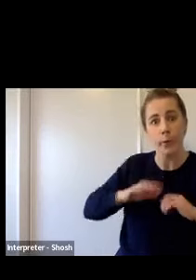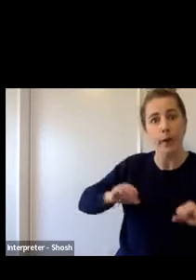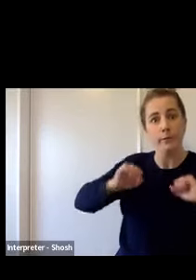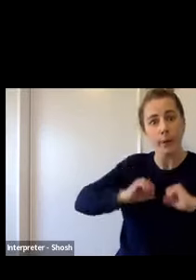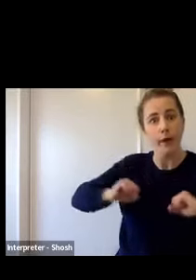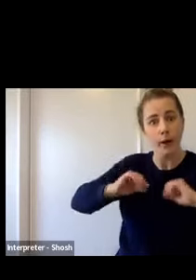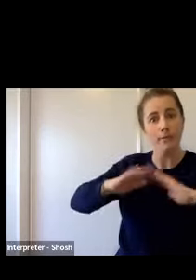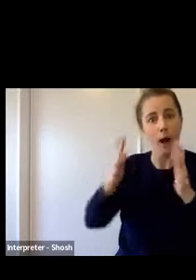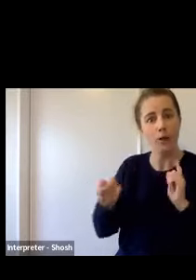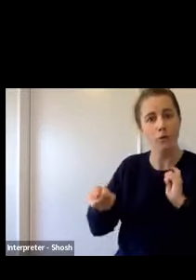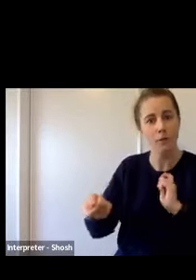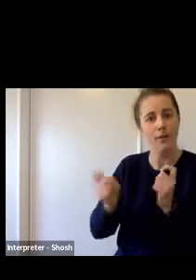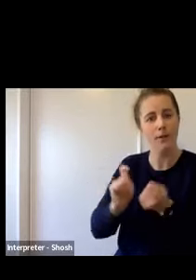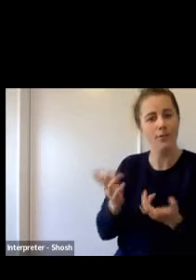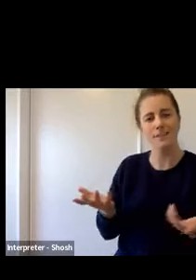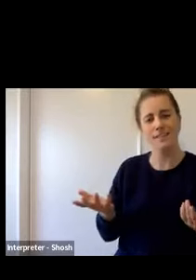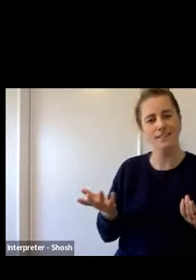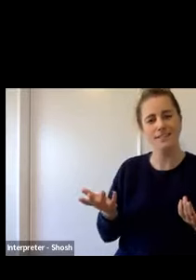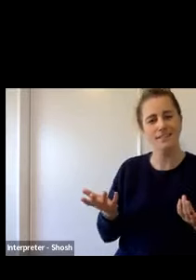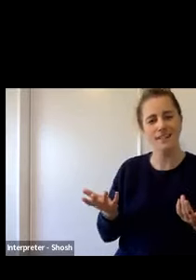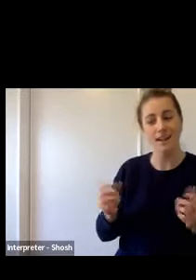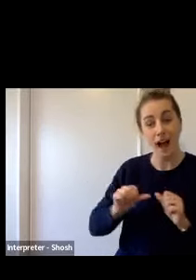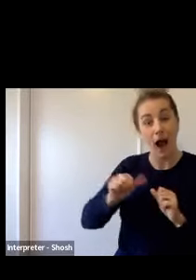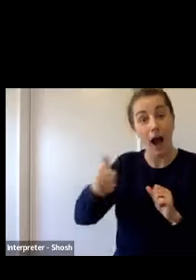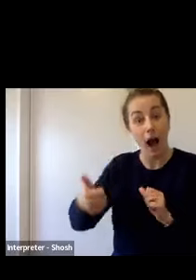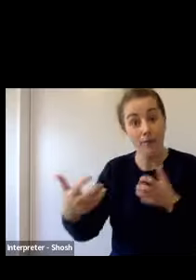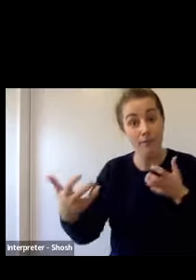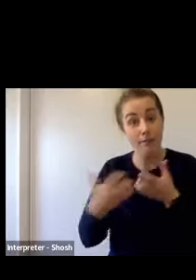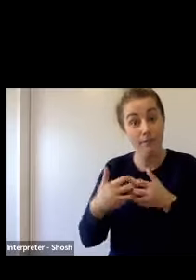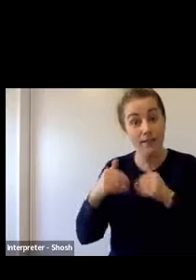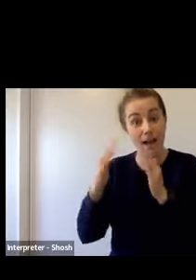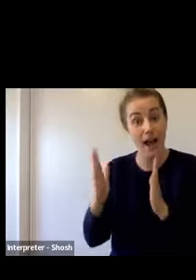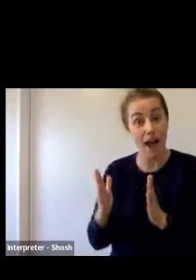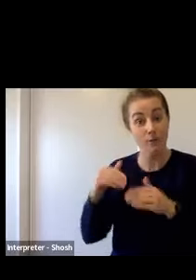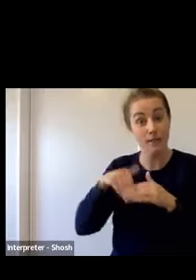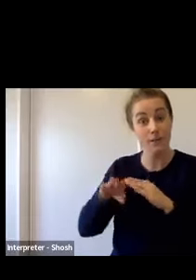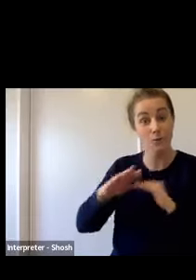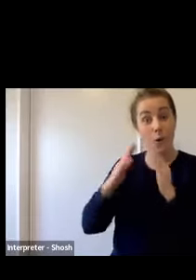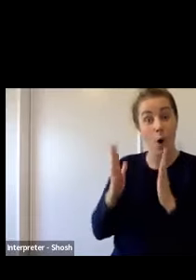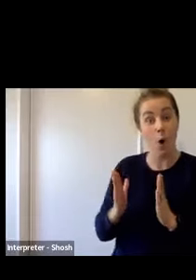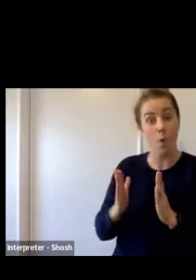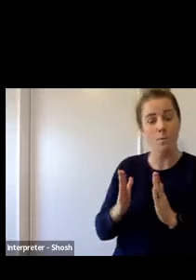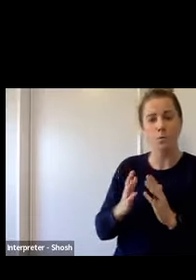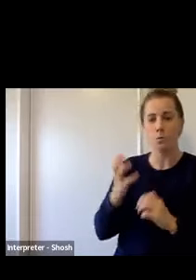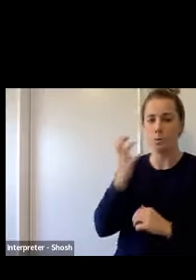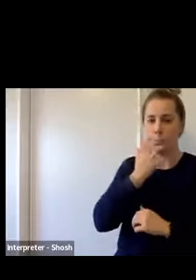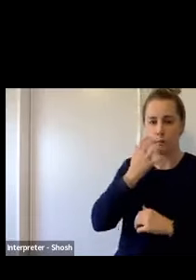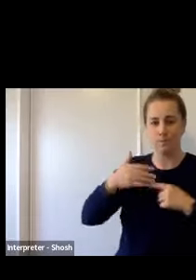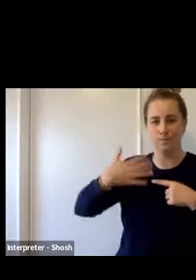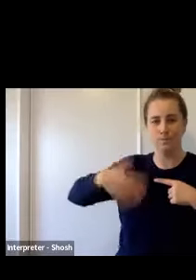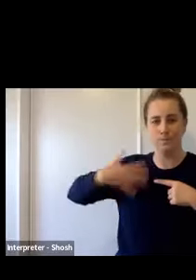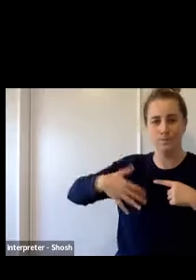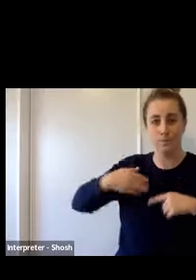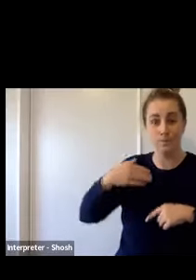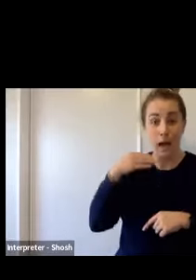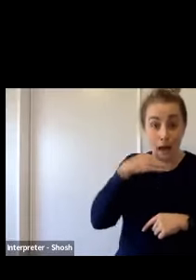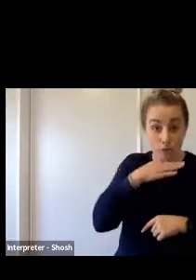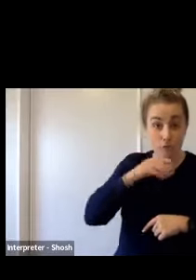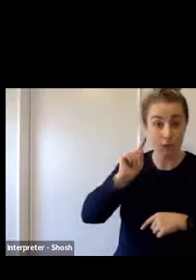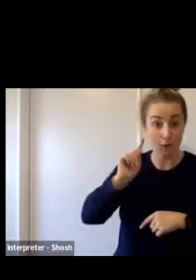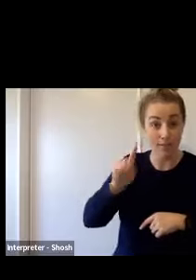converted. And the retrofitting of accessibility features into people's homes is incredibly expensive, hundreds of thousands of